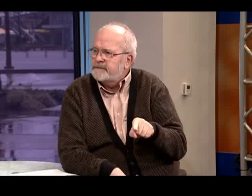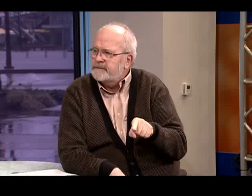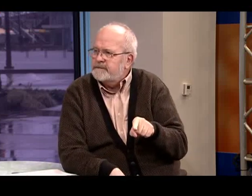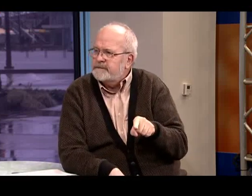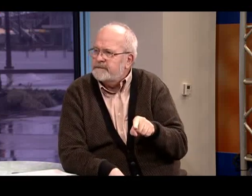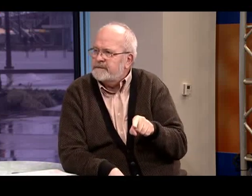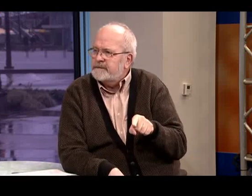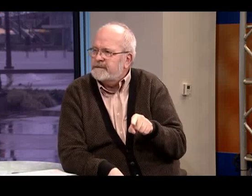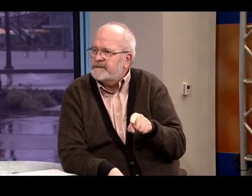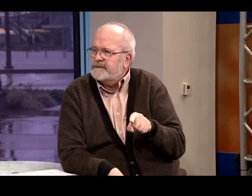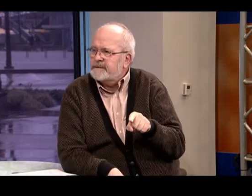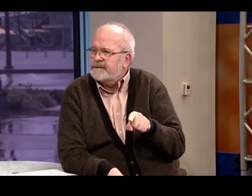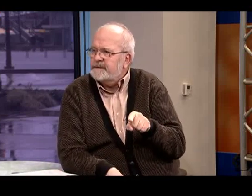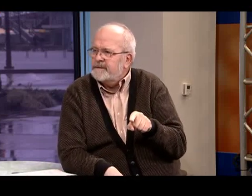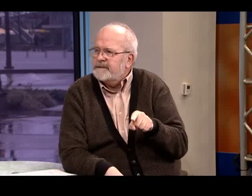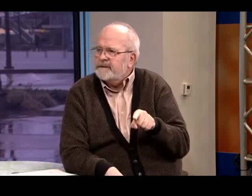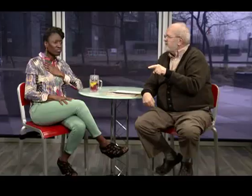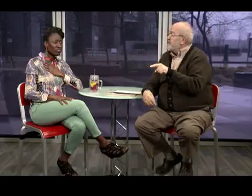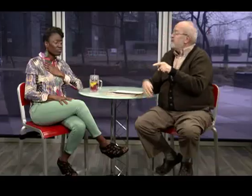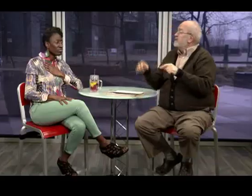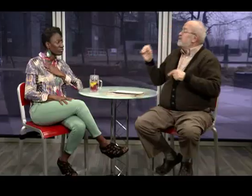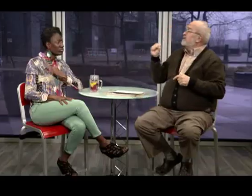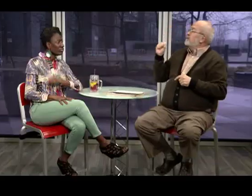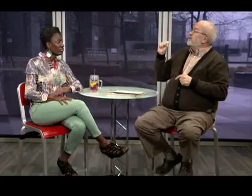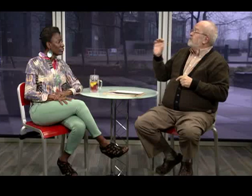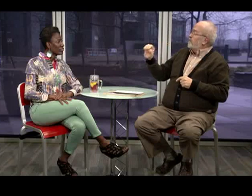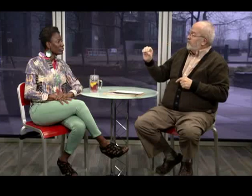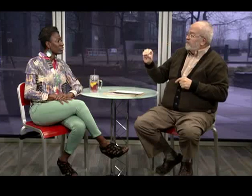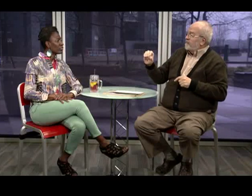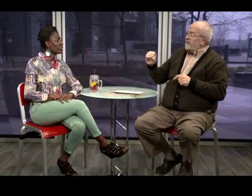as they thought deaf people can't teach deaf children to lip read.